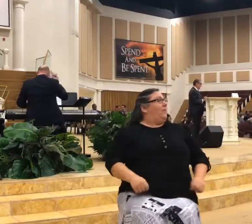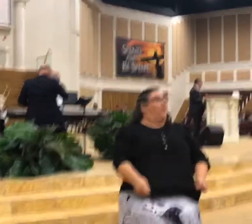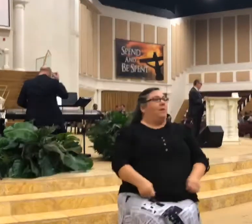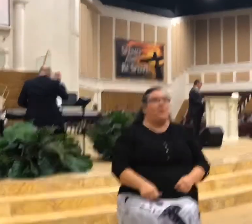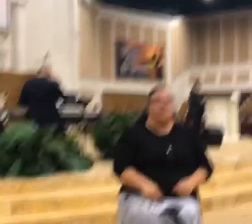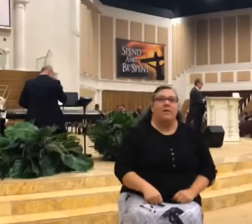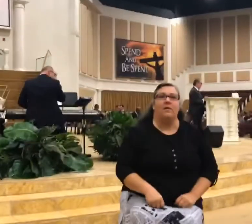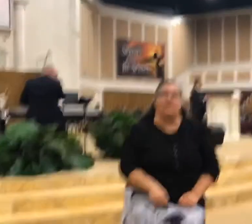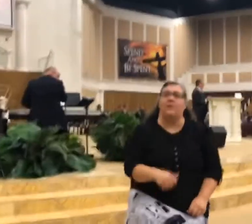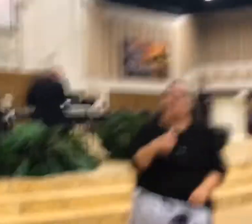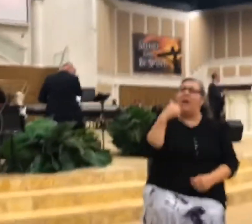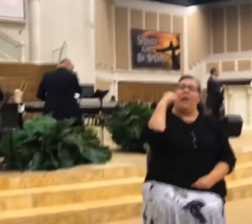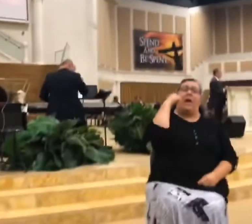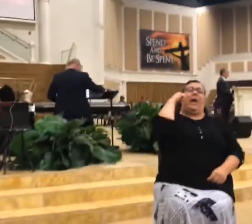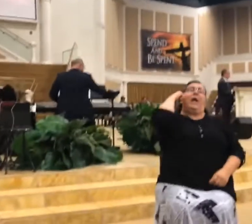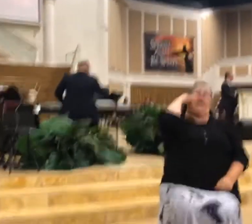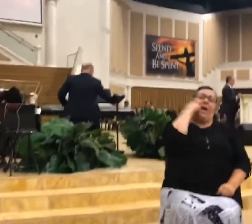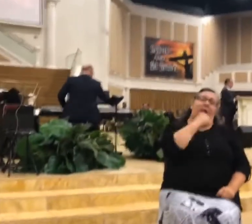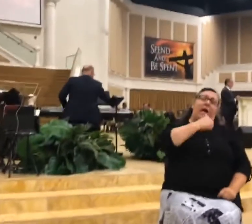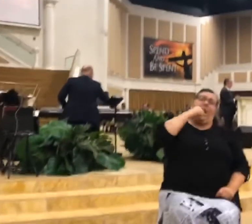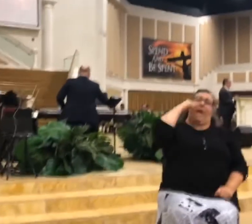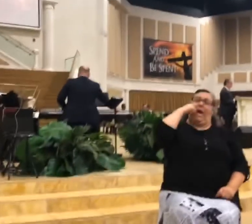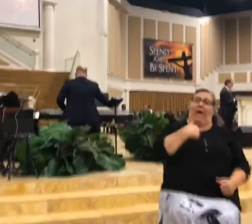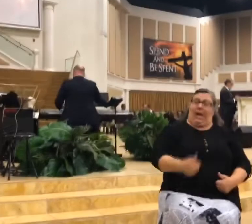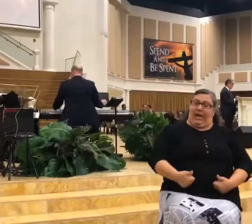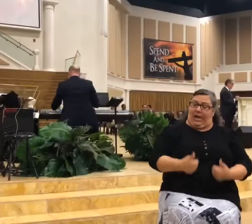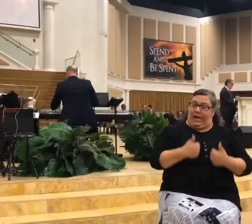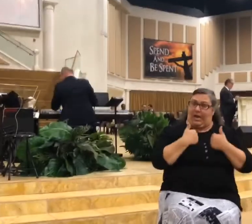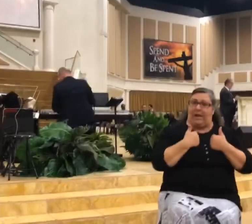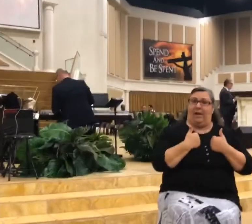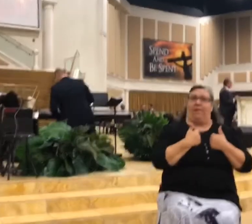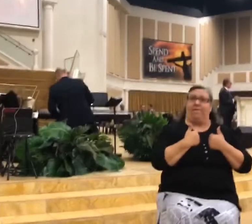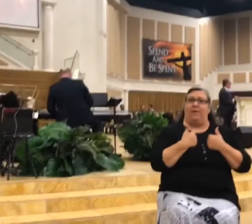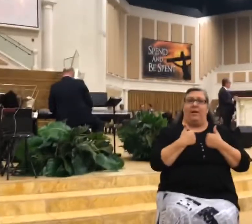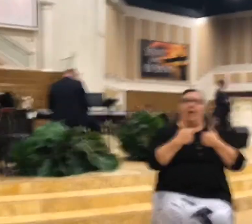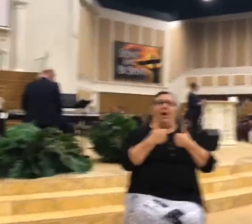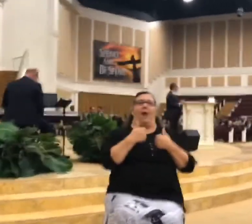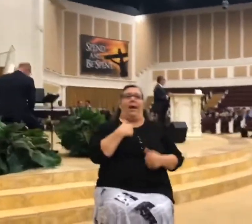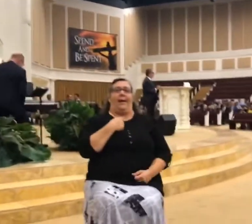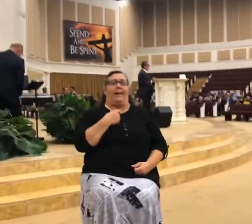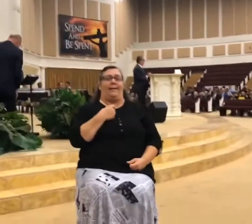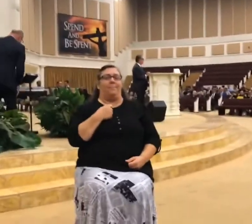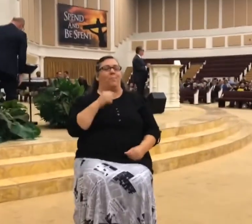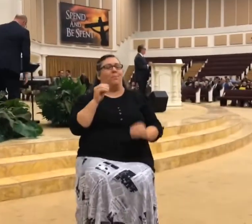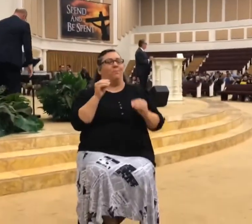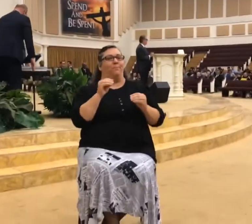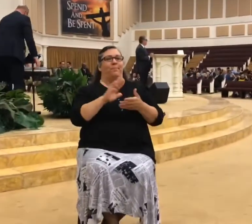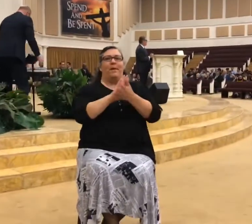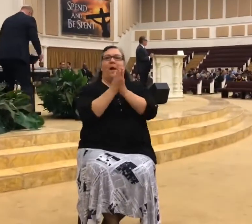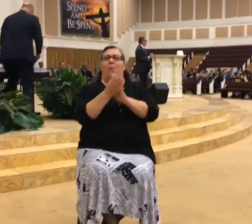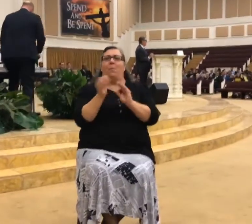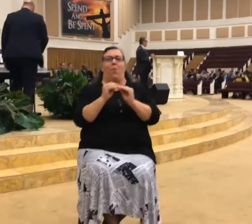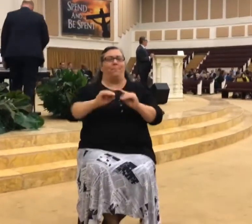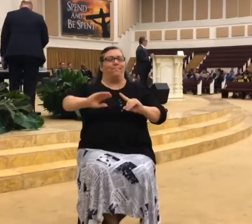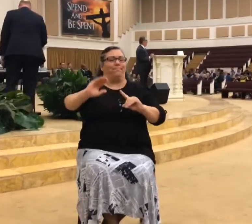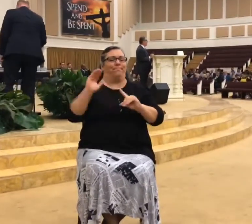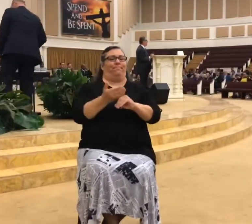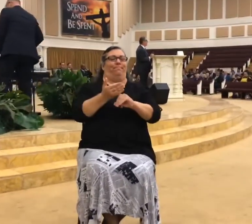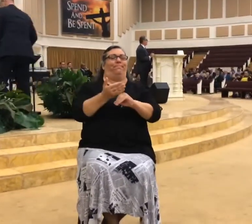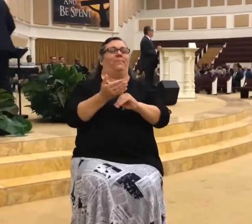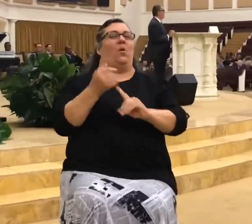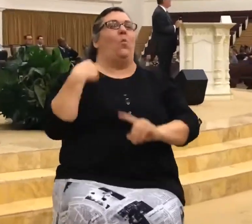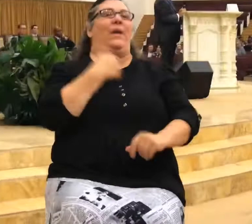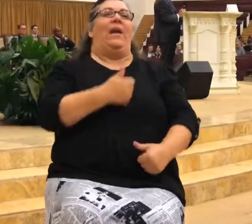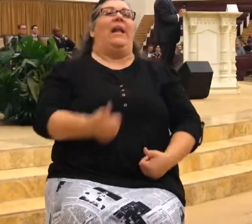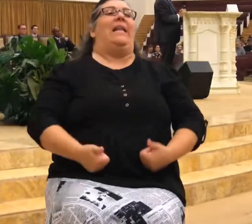Every day that I live, I become more convinced that we are living in